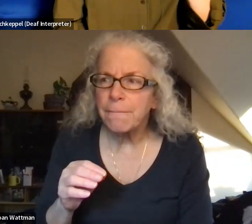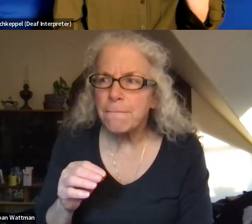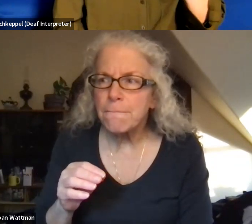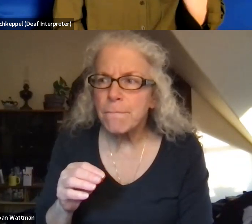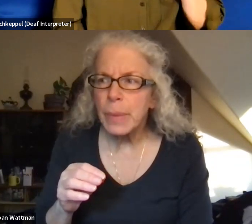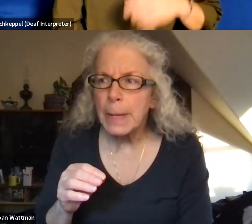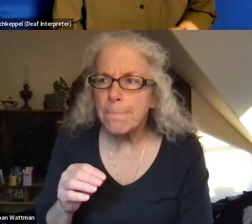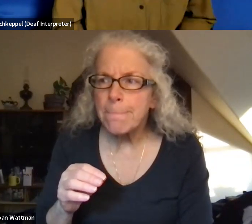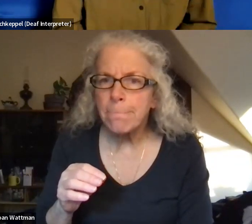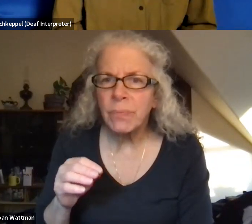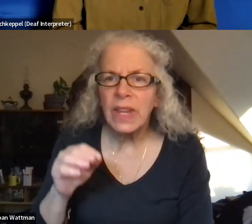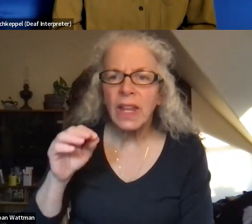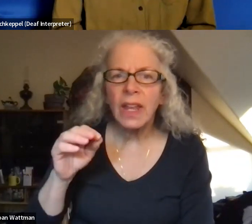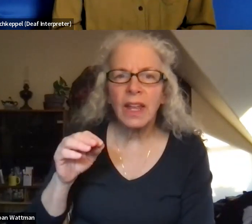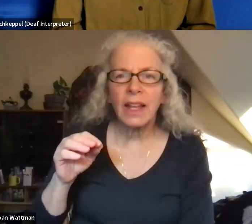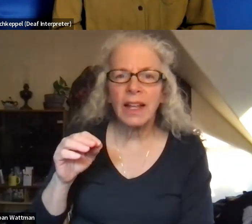Shall I repeat my question?